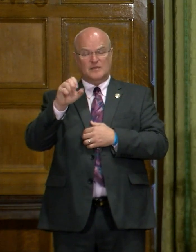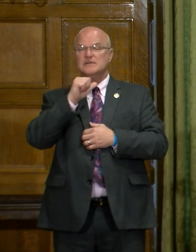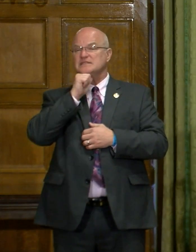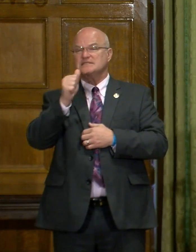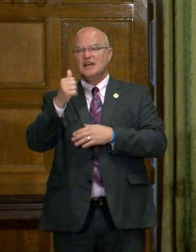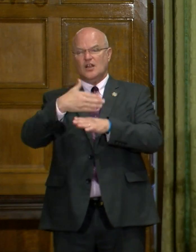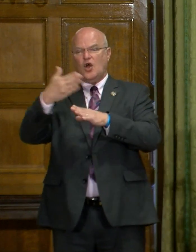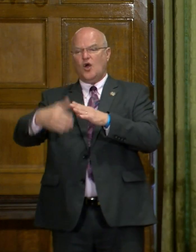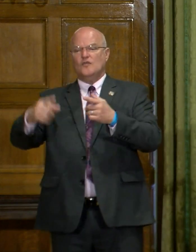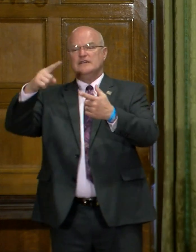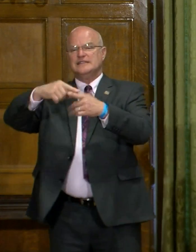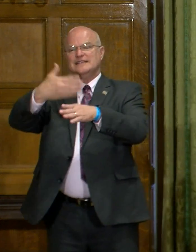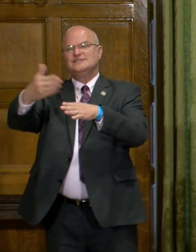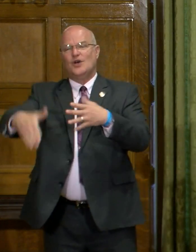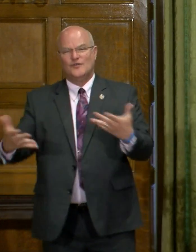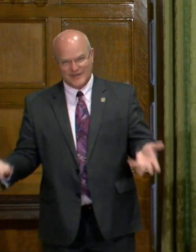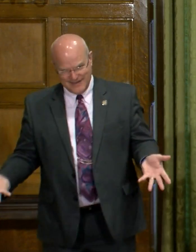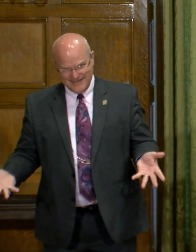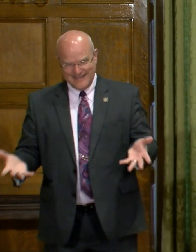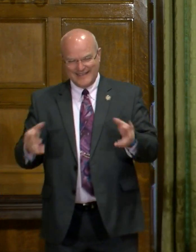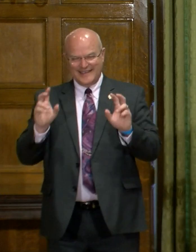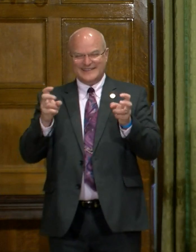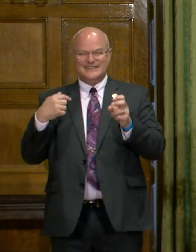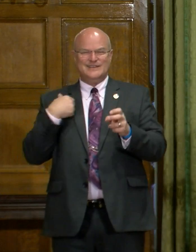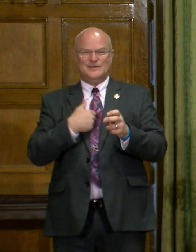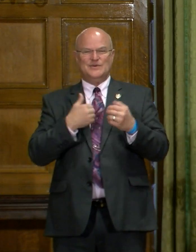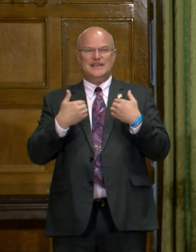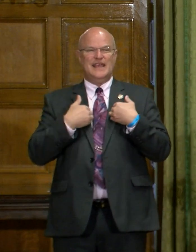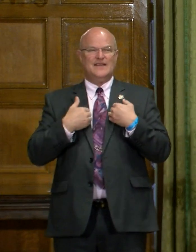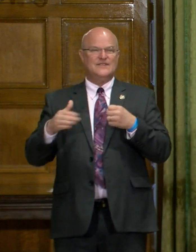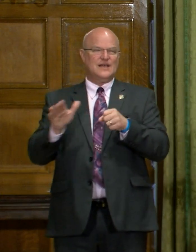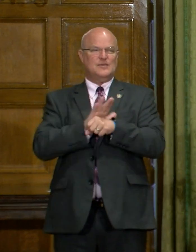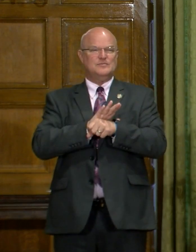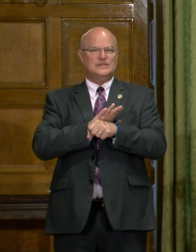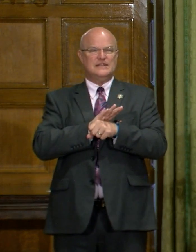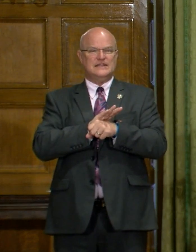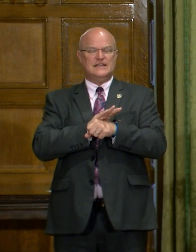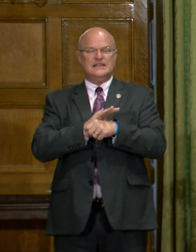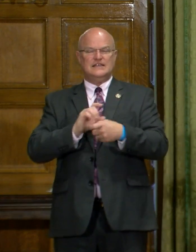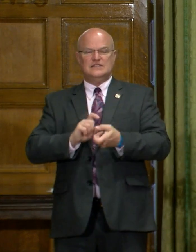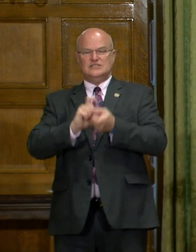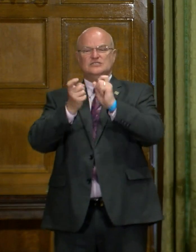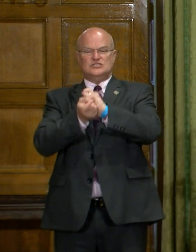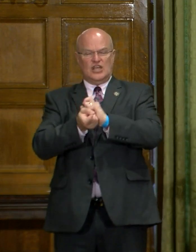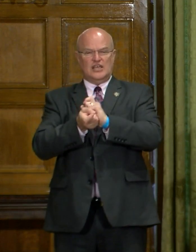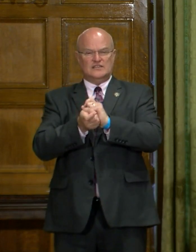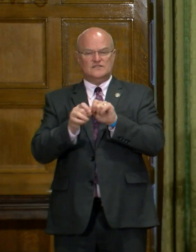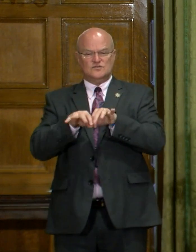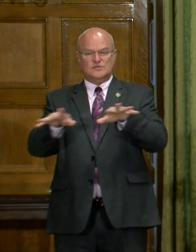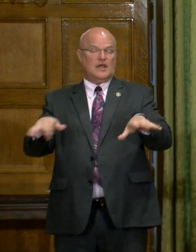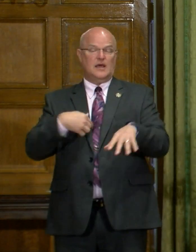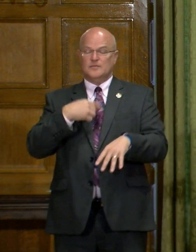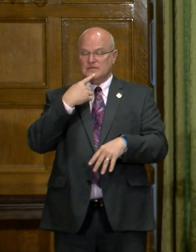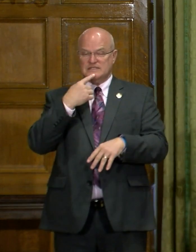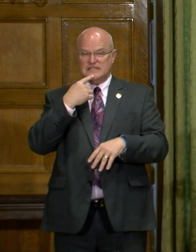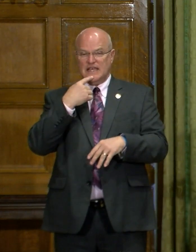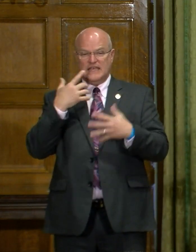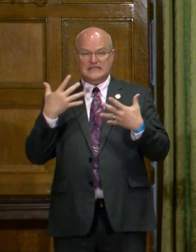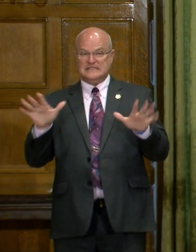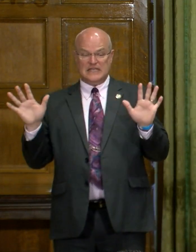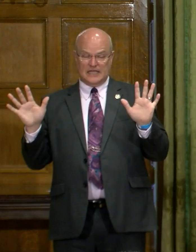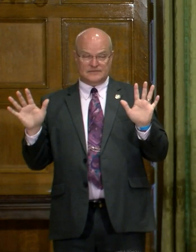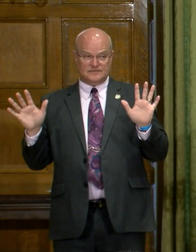over till it's over. Until we have completely interrupted chains of transmission, I'm not going to say that